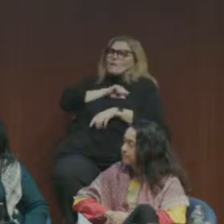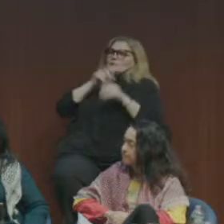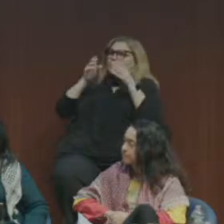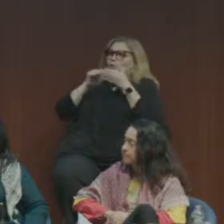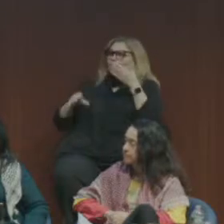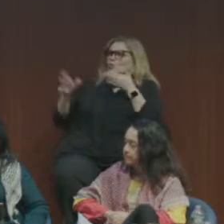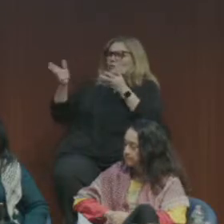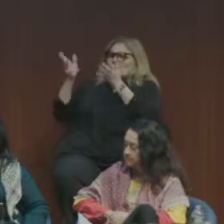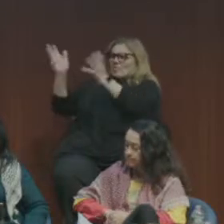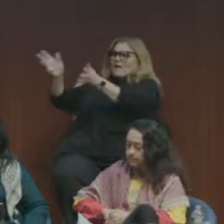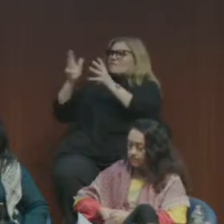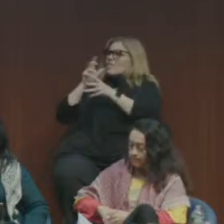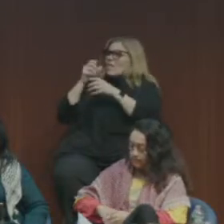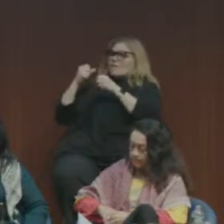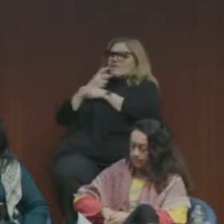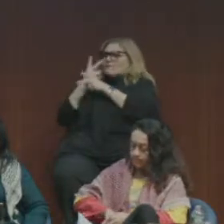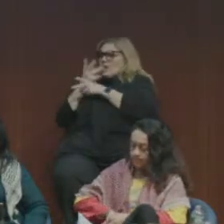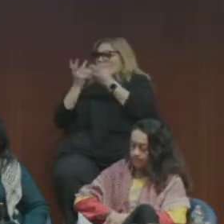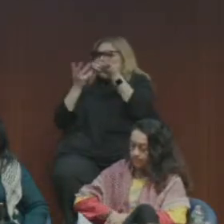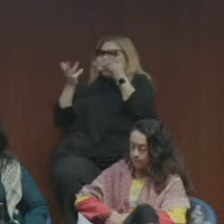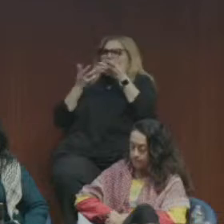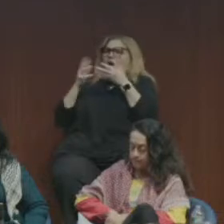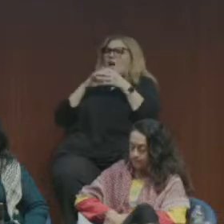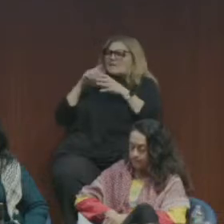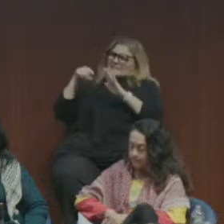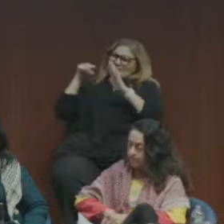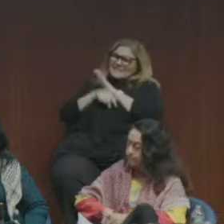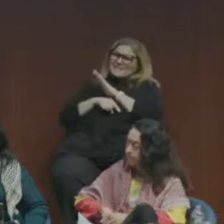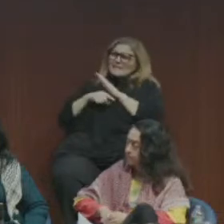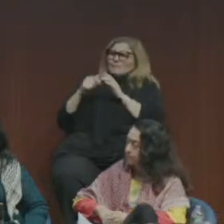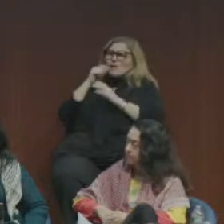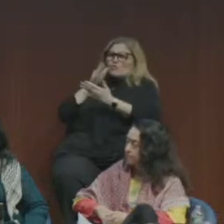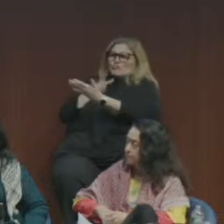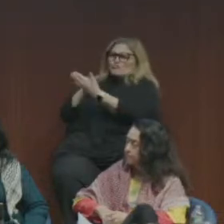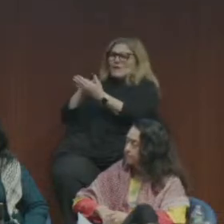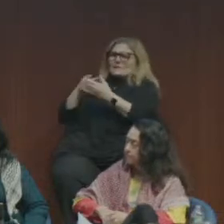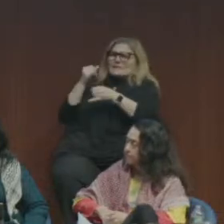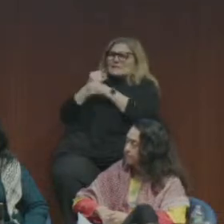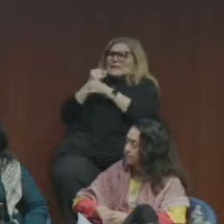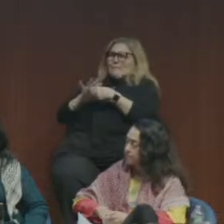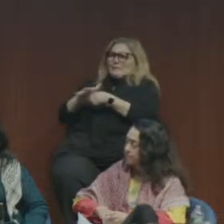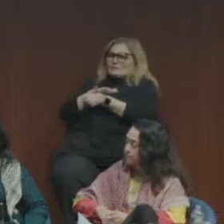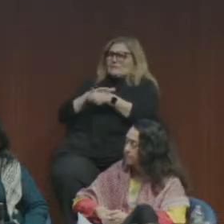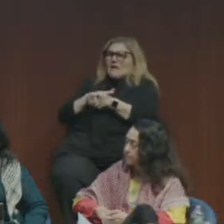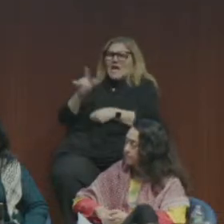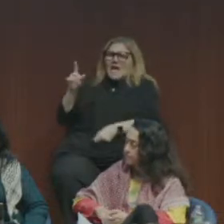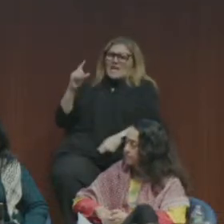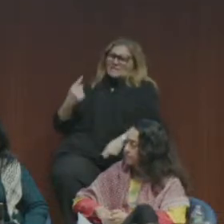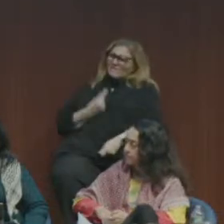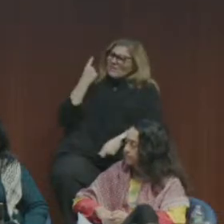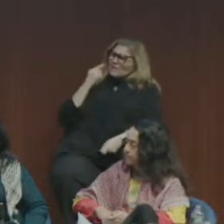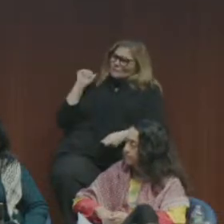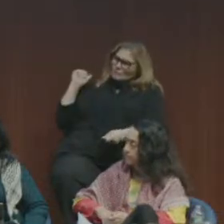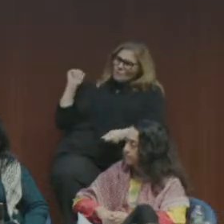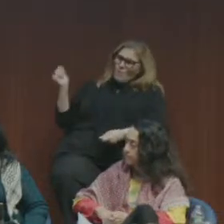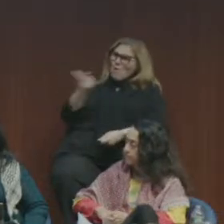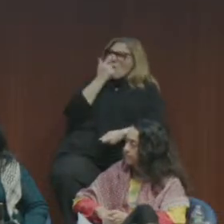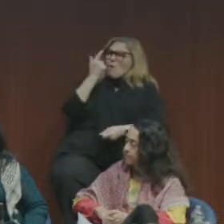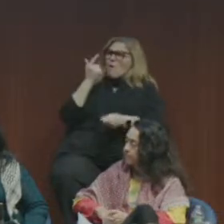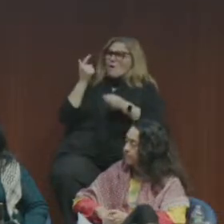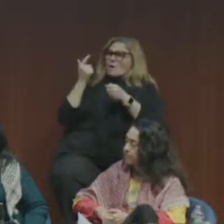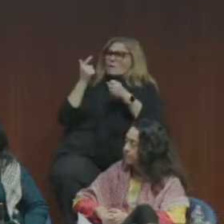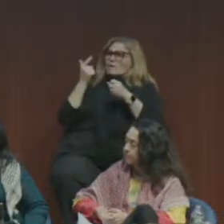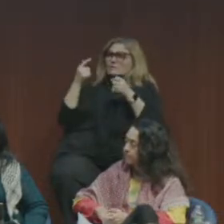students to fend for themselves against a deeply racist campus atmosphere? And it is insulting to throw a party," it was